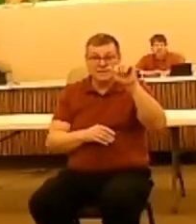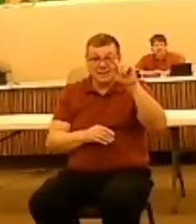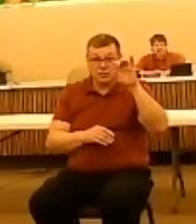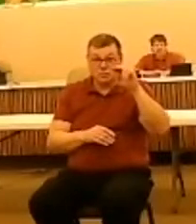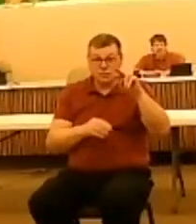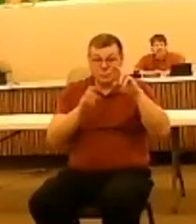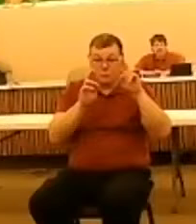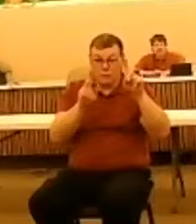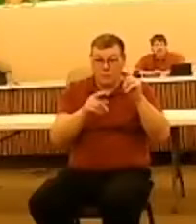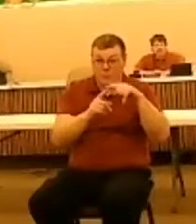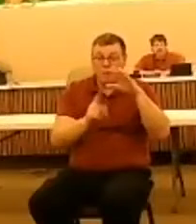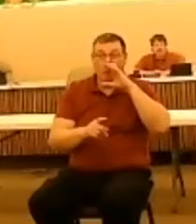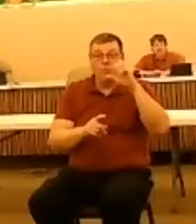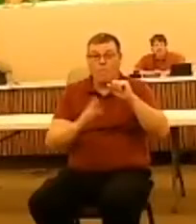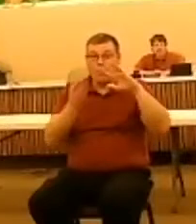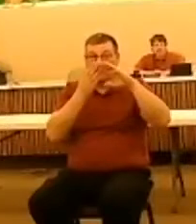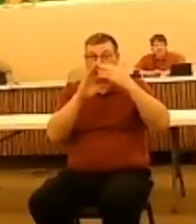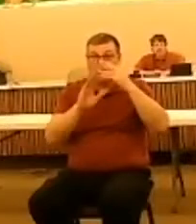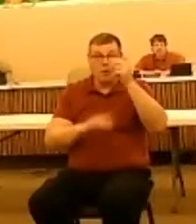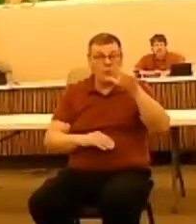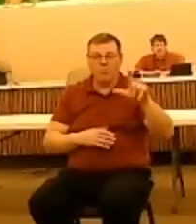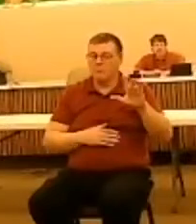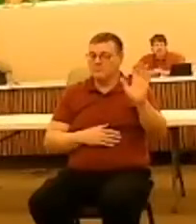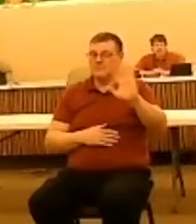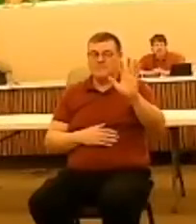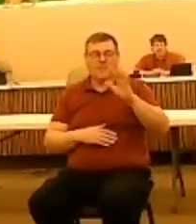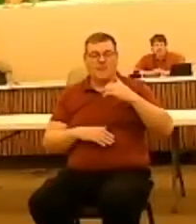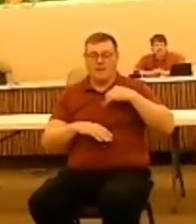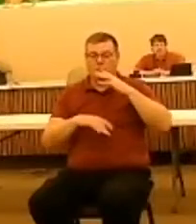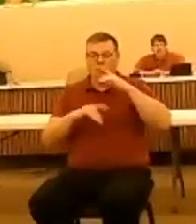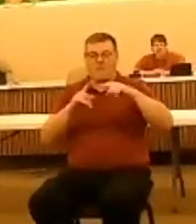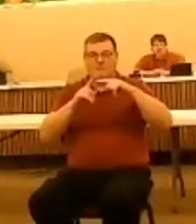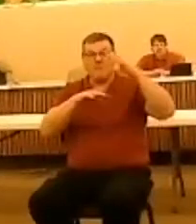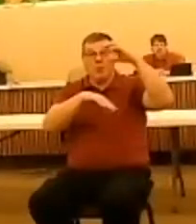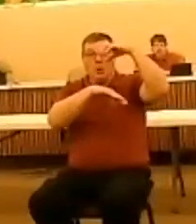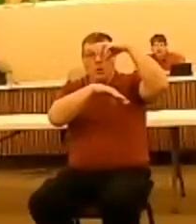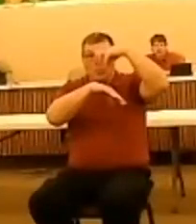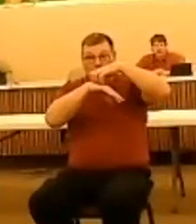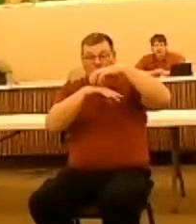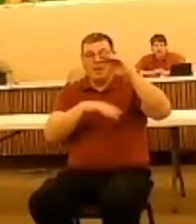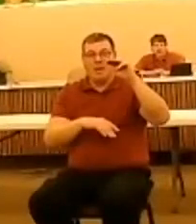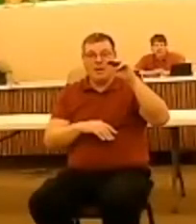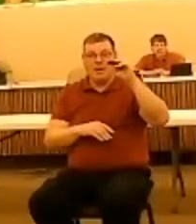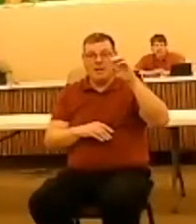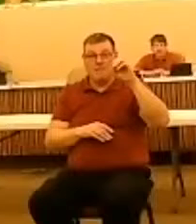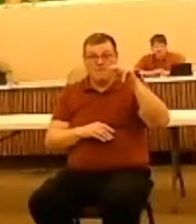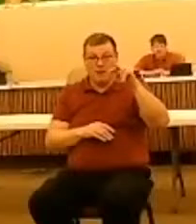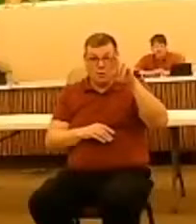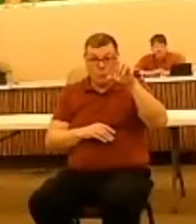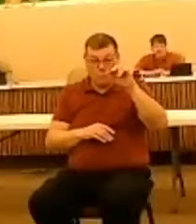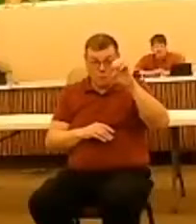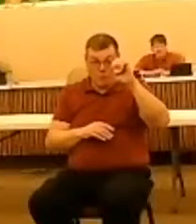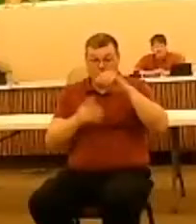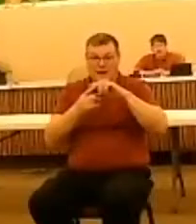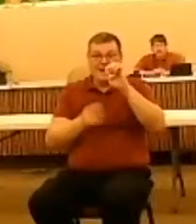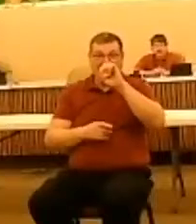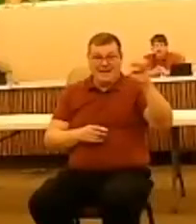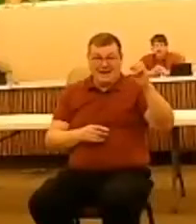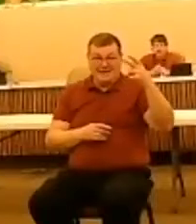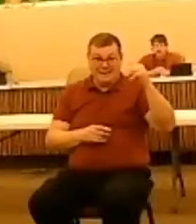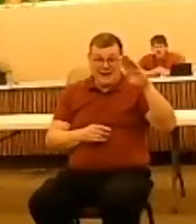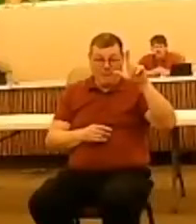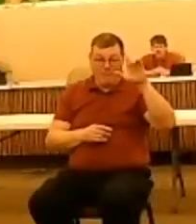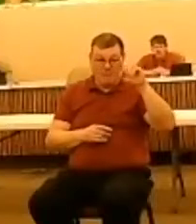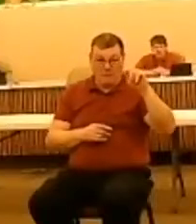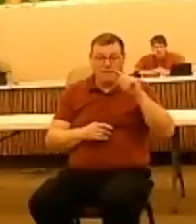the old town hall? I was referring to the cupola on the Monroe Academy in the East Hamlet. There were